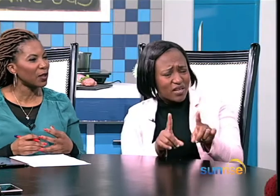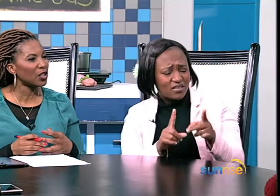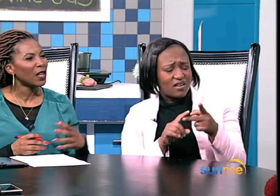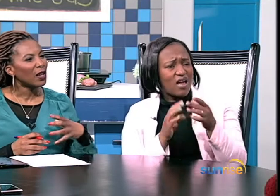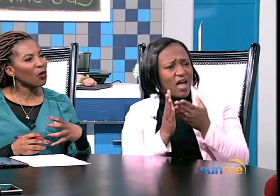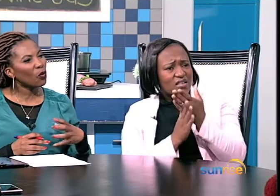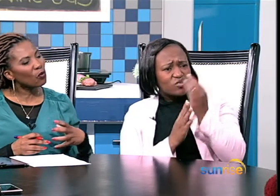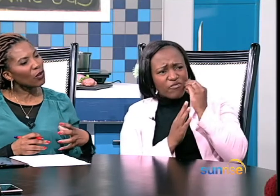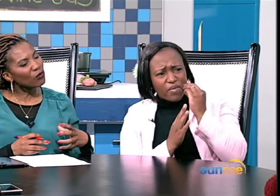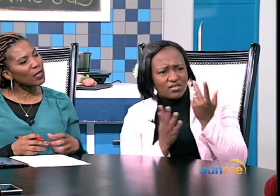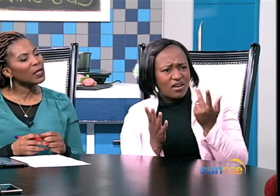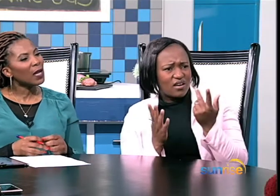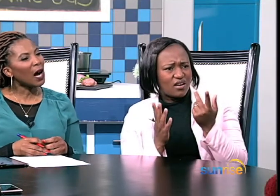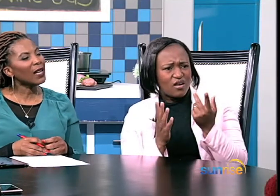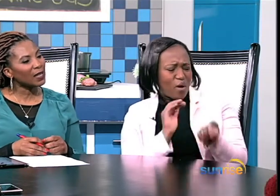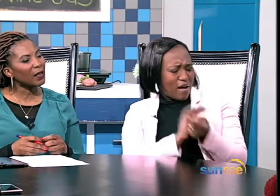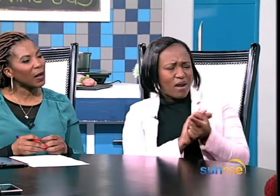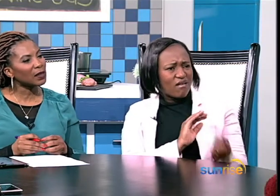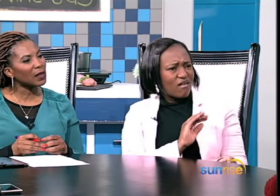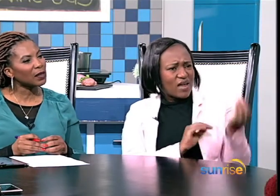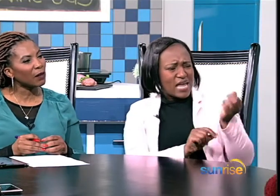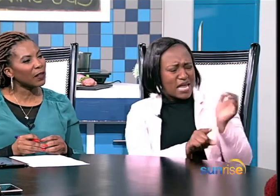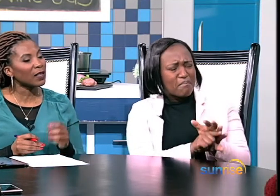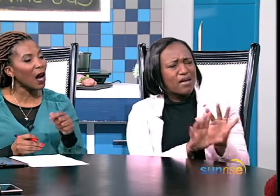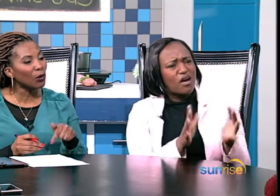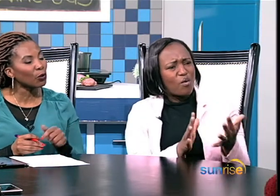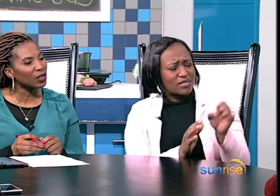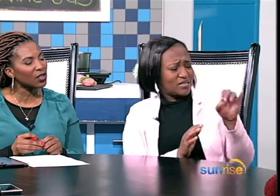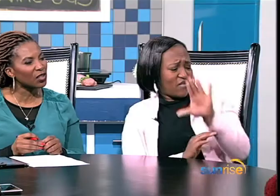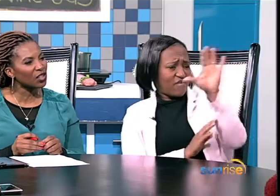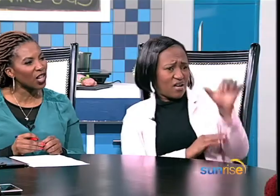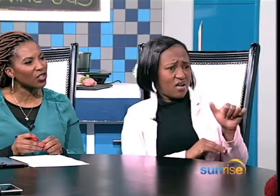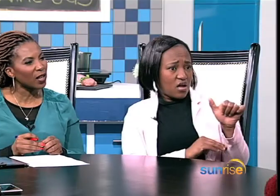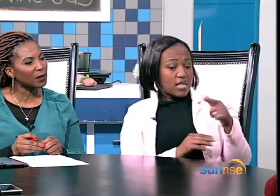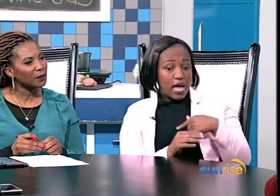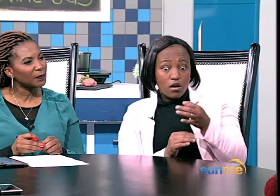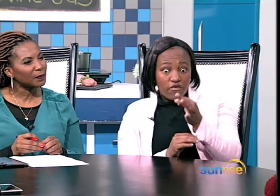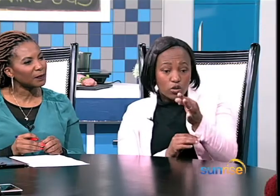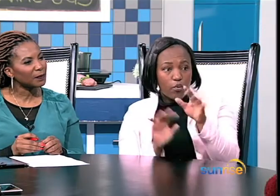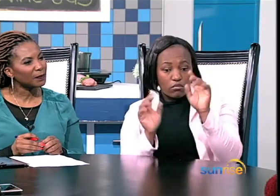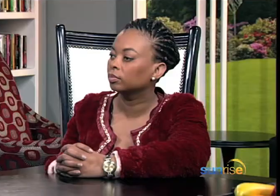information. How has that impacted South Africans, and how would this decision change that?